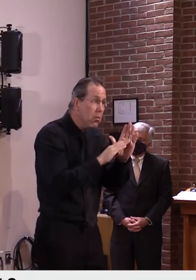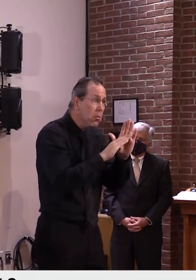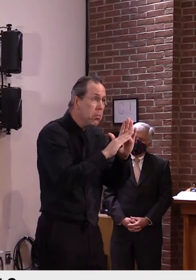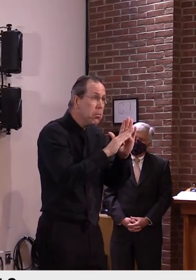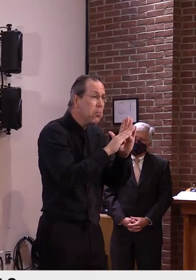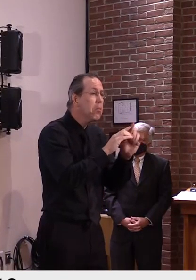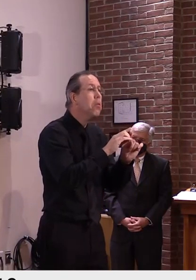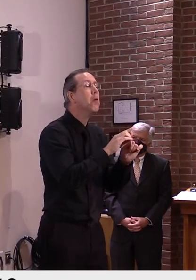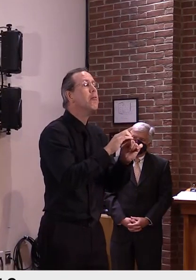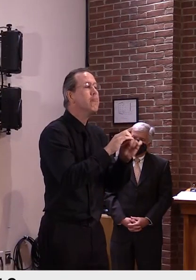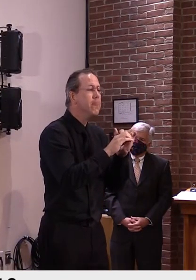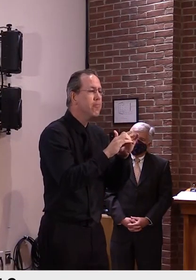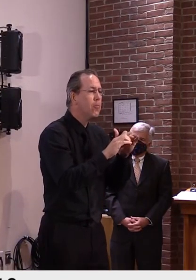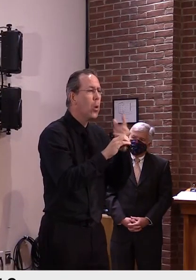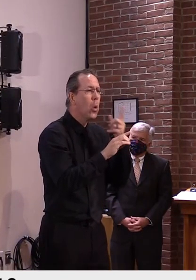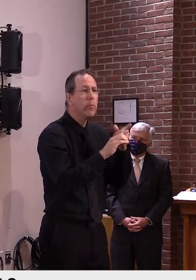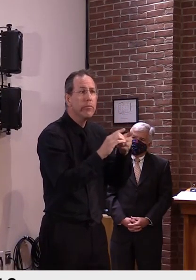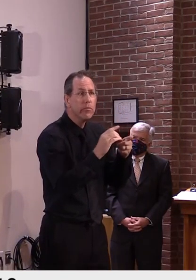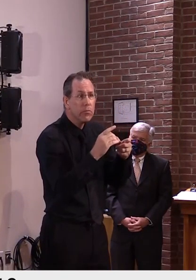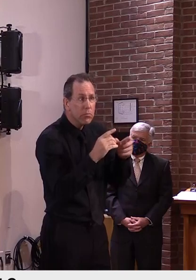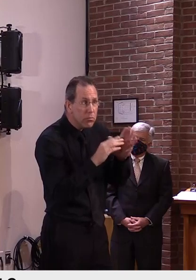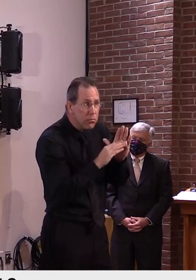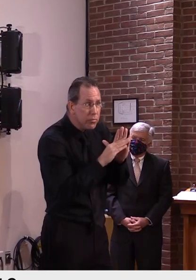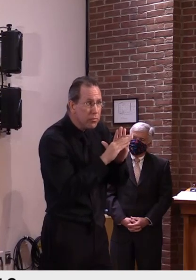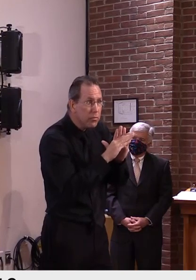doesn't show an increase.